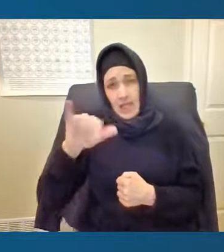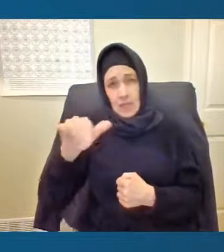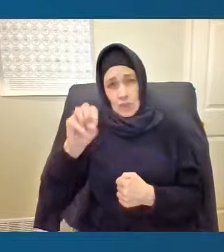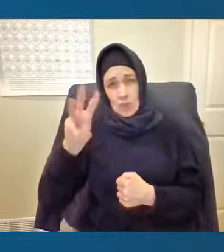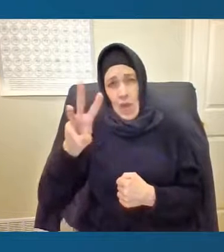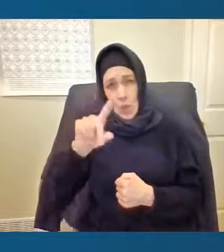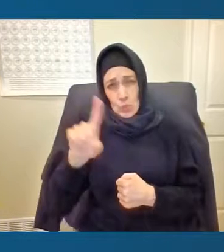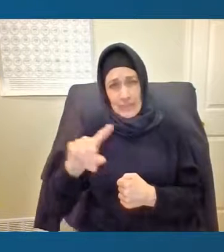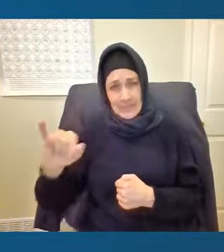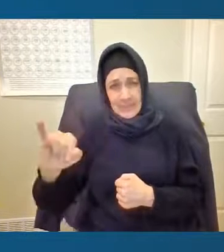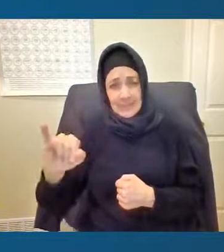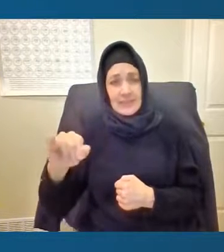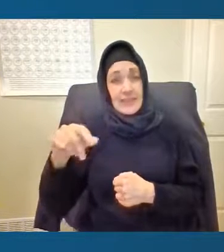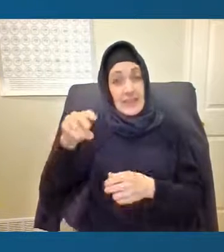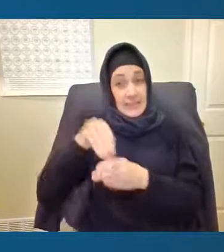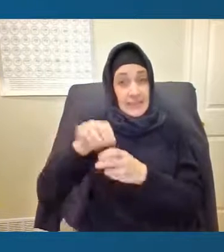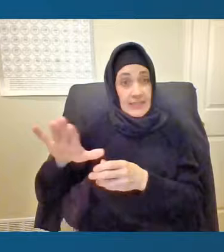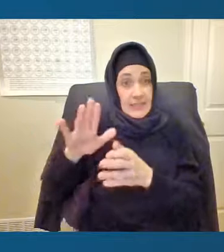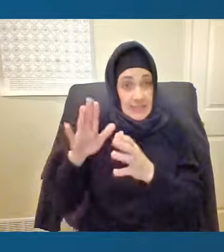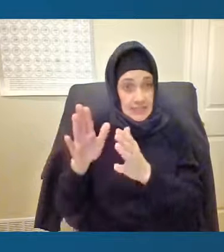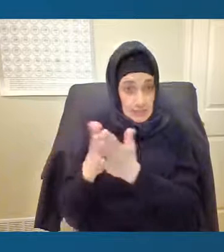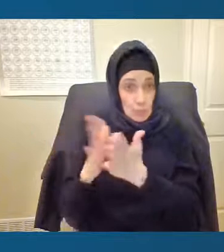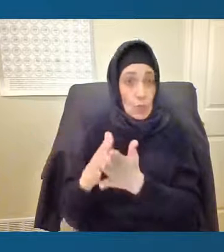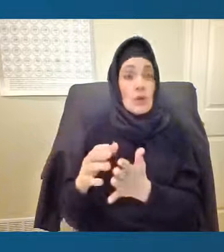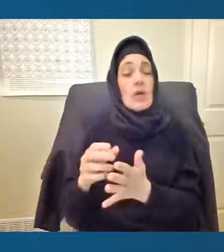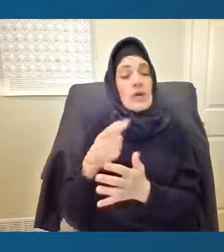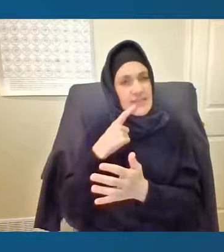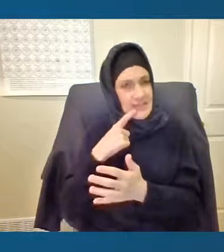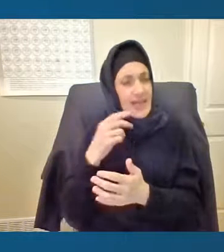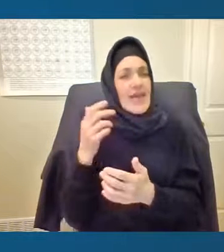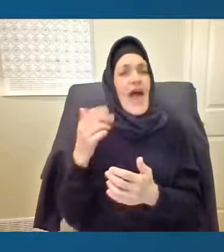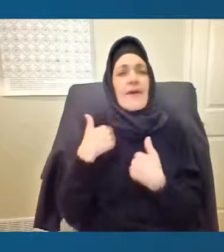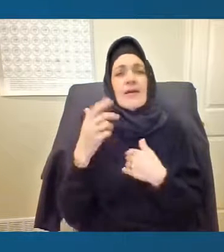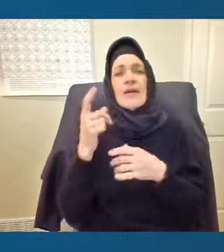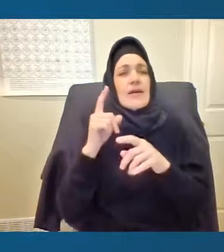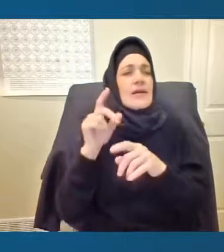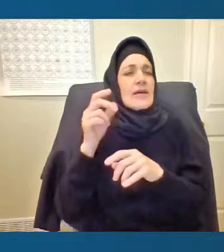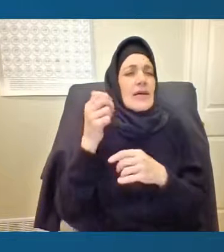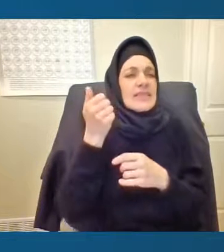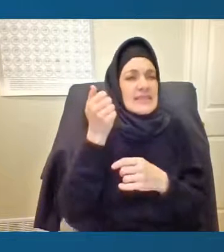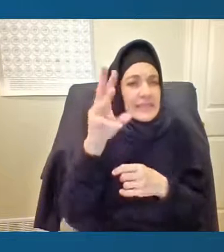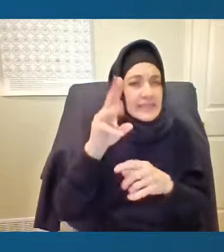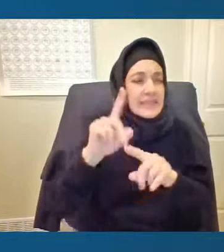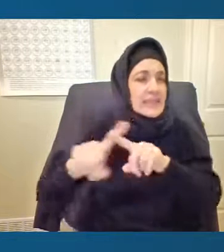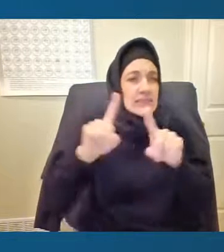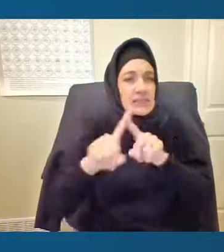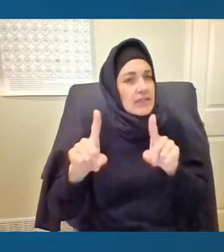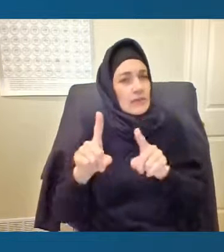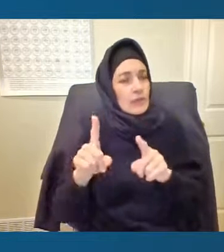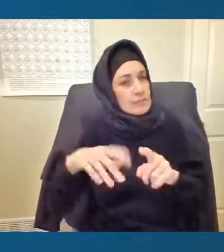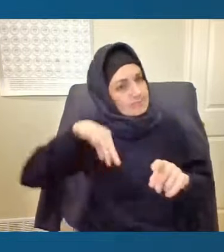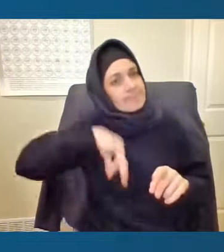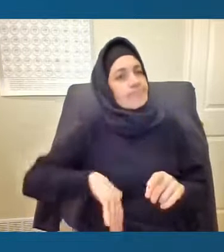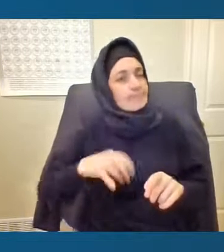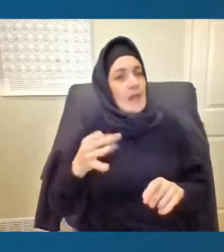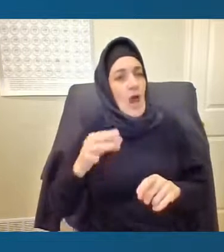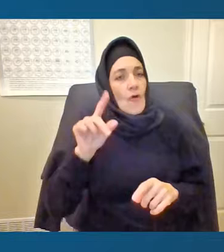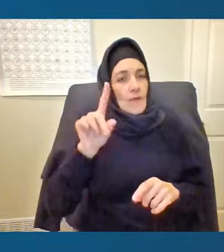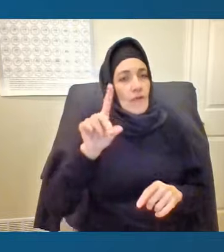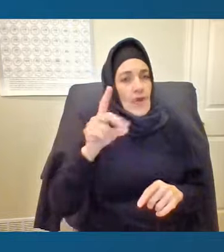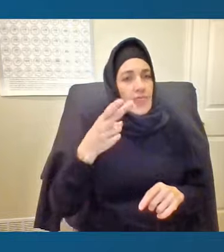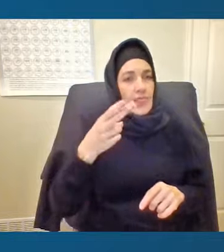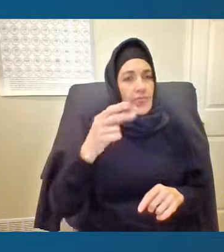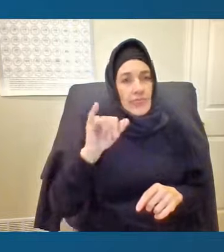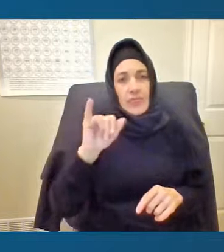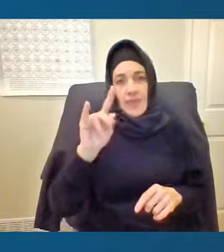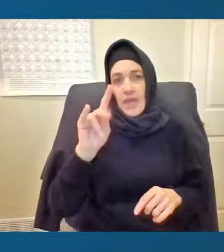you right now. Y'all want to hear these virtues, inshallah? I'm going to go through these virtues because you can get a better understanding of what this does for you.